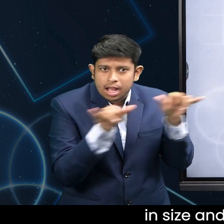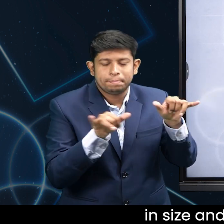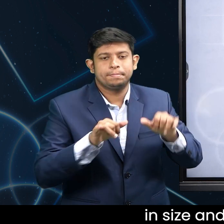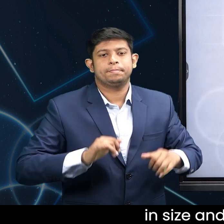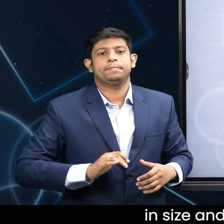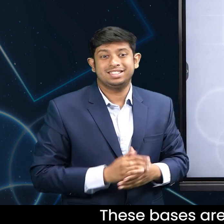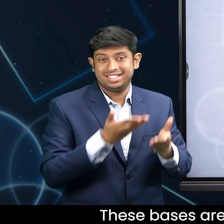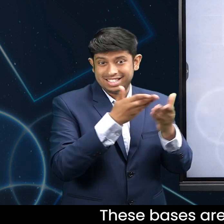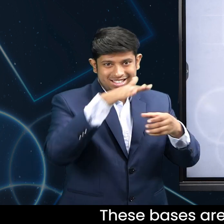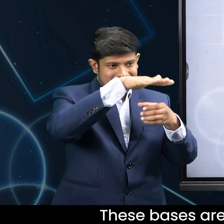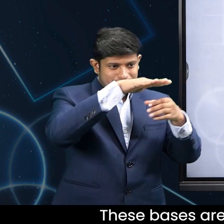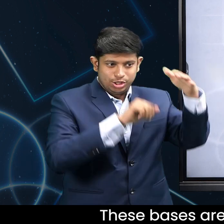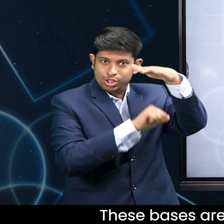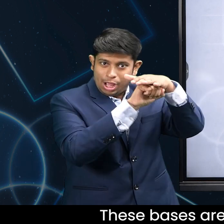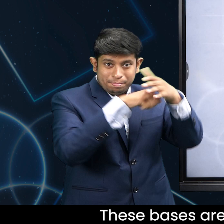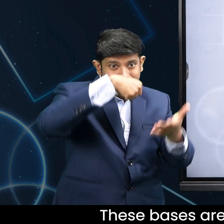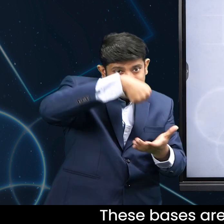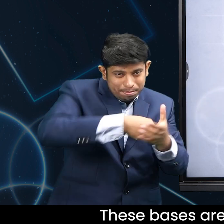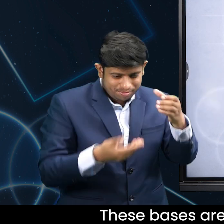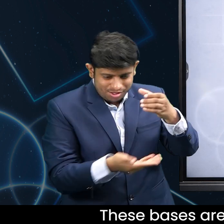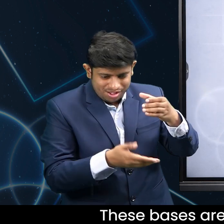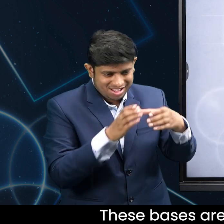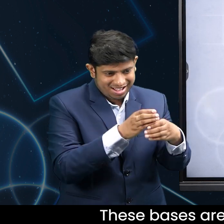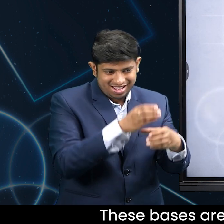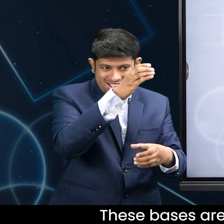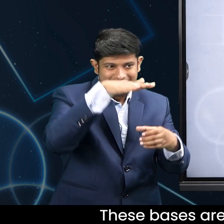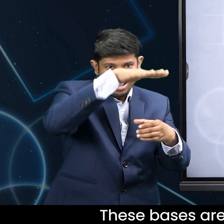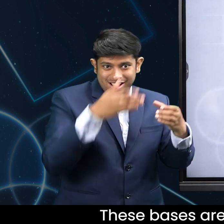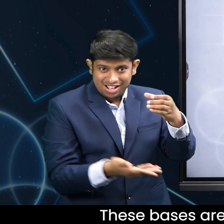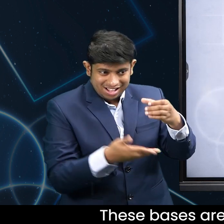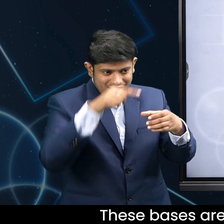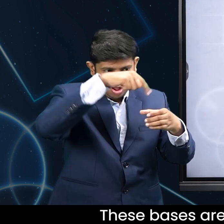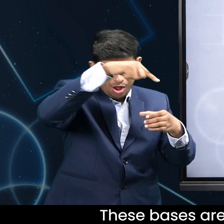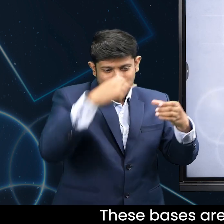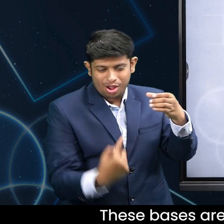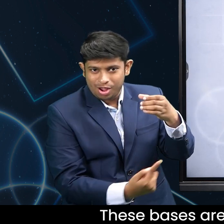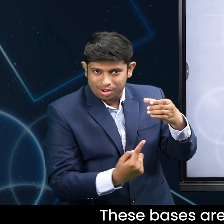parallel planes. These bases are at the top and bottom of the cylinder.